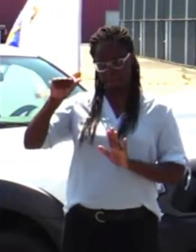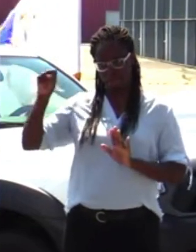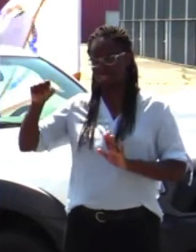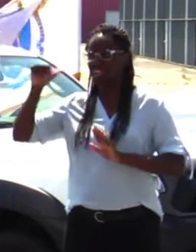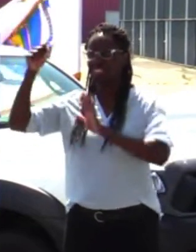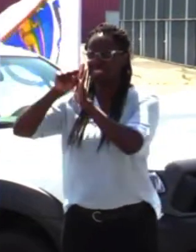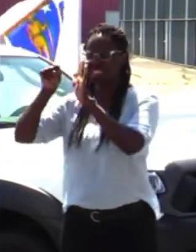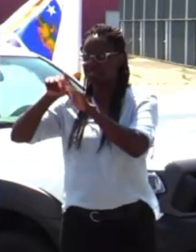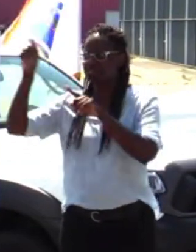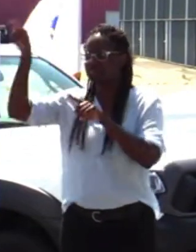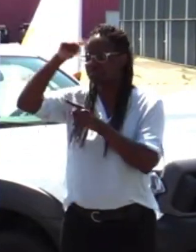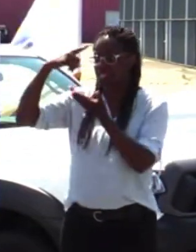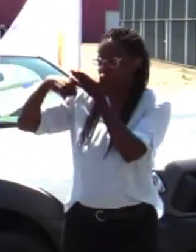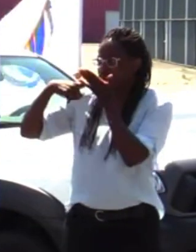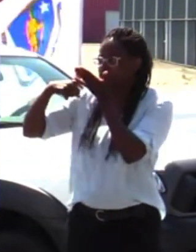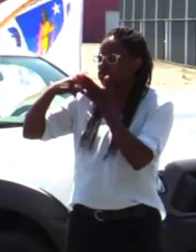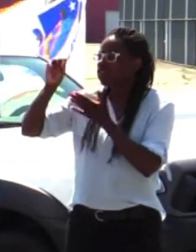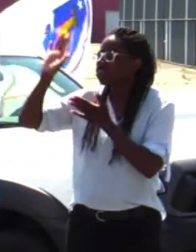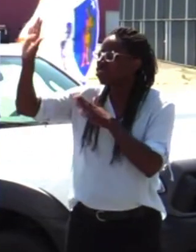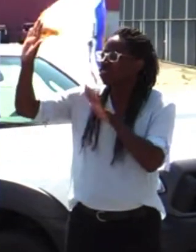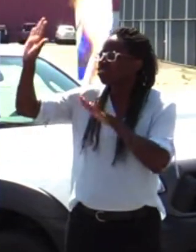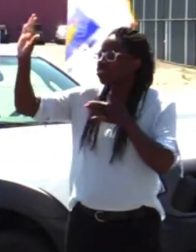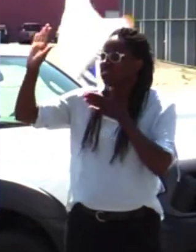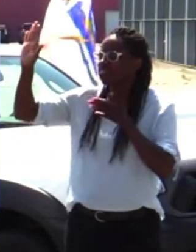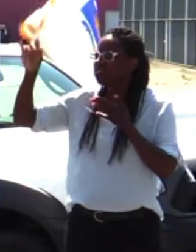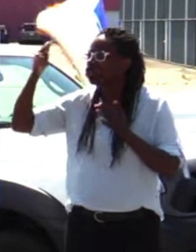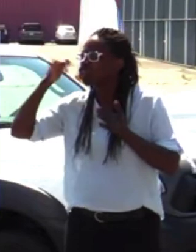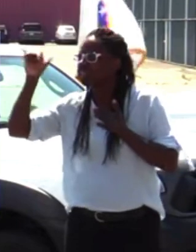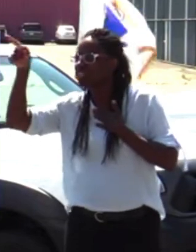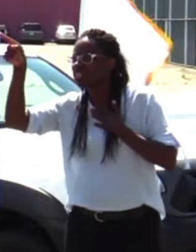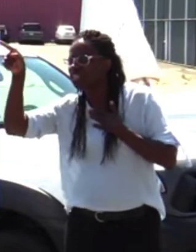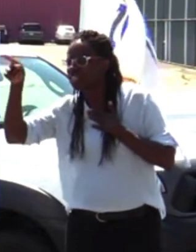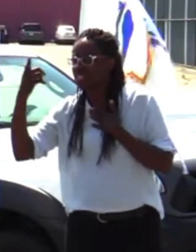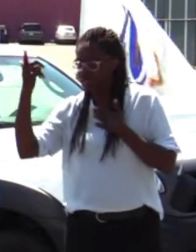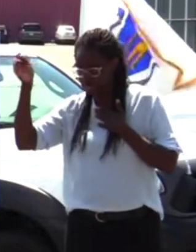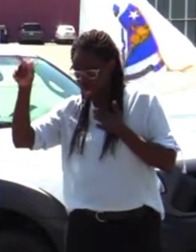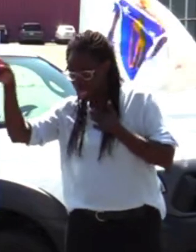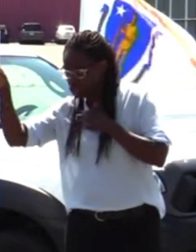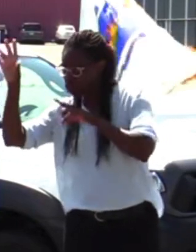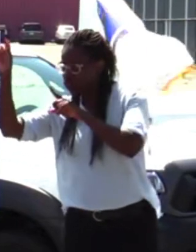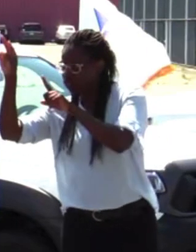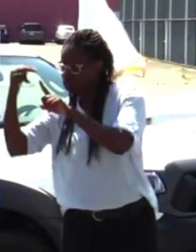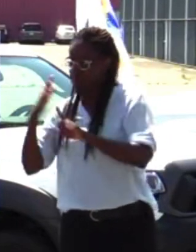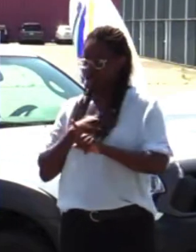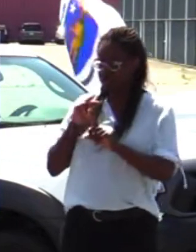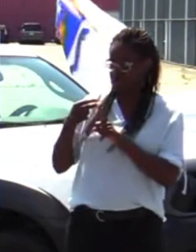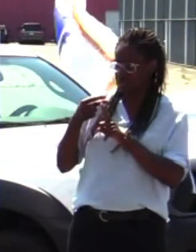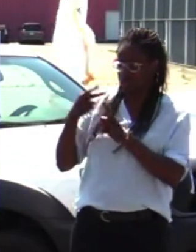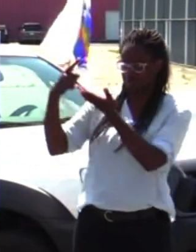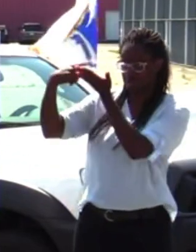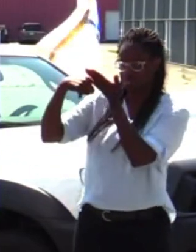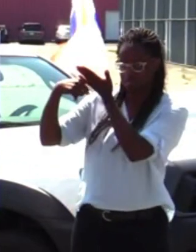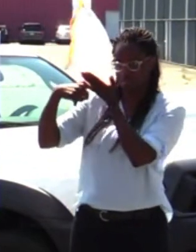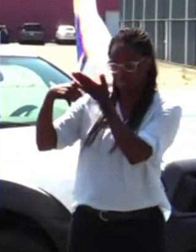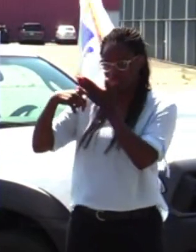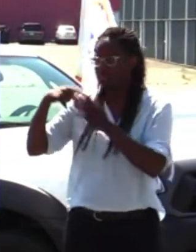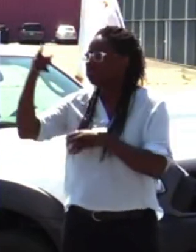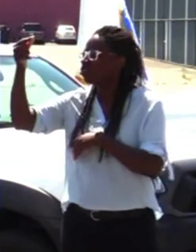developing, who they're talking to, and how they're framing what they're doing, and have incorporated in many